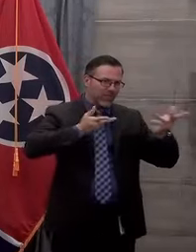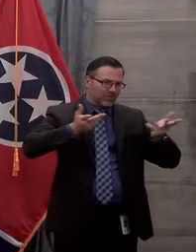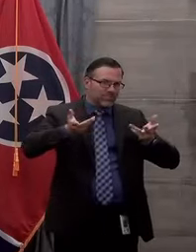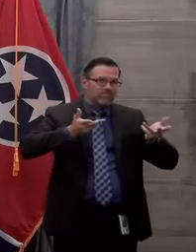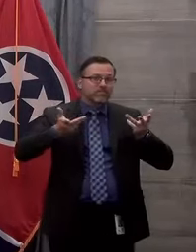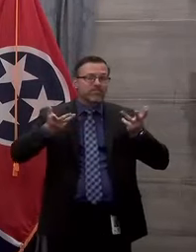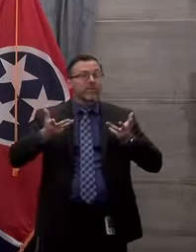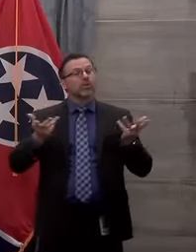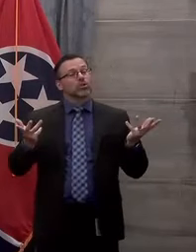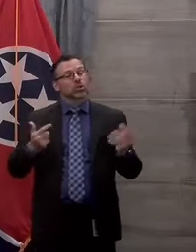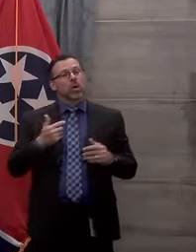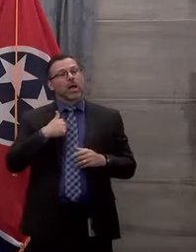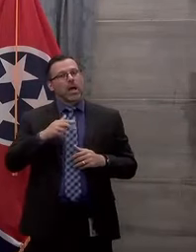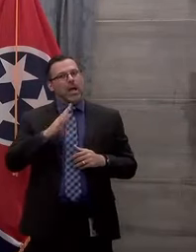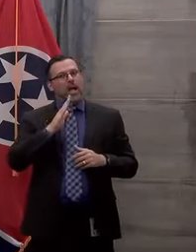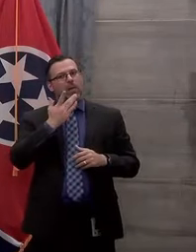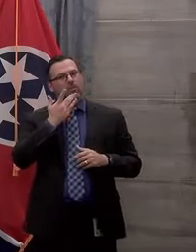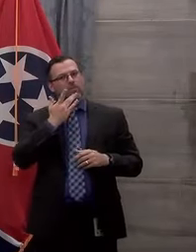would do is